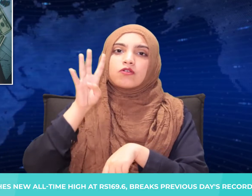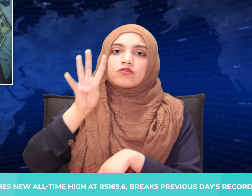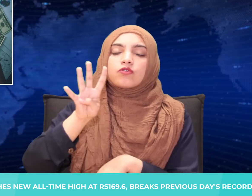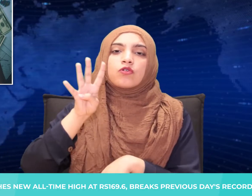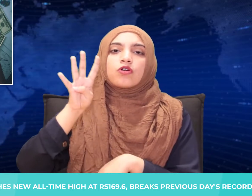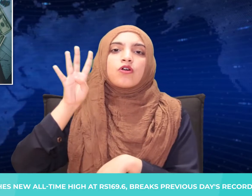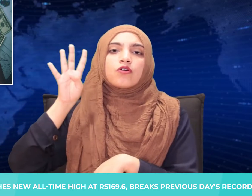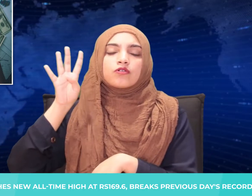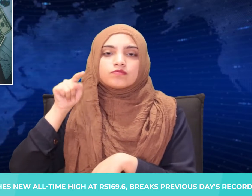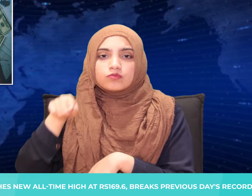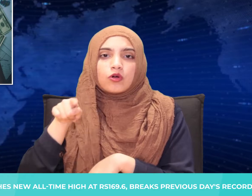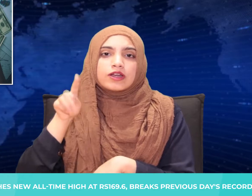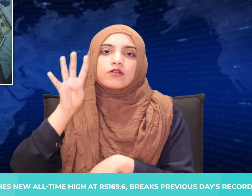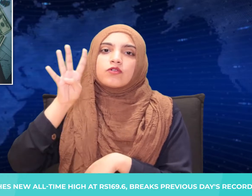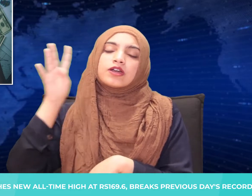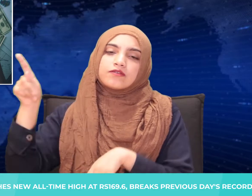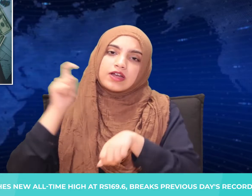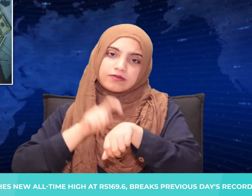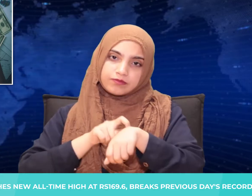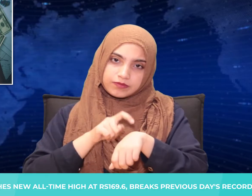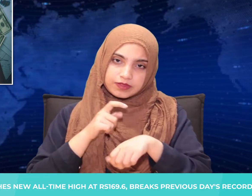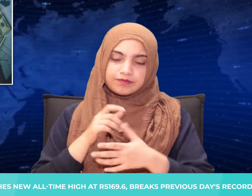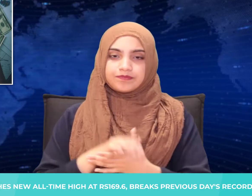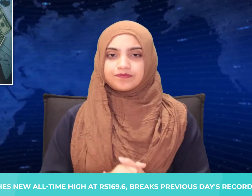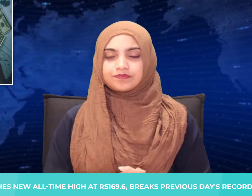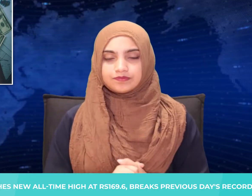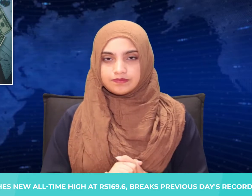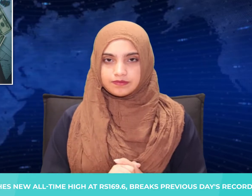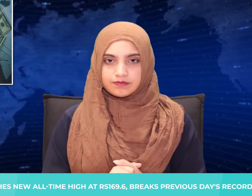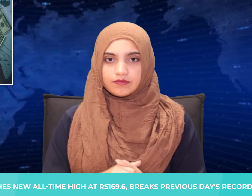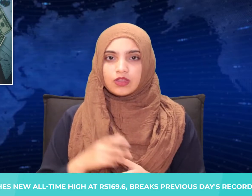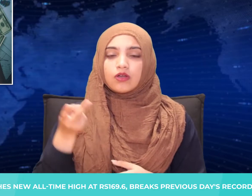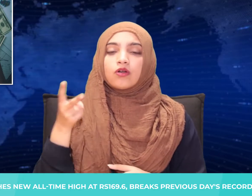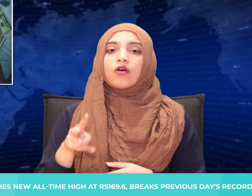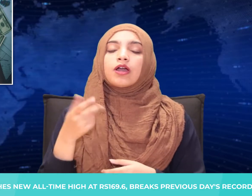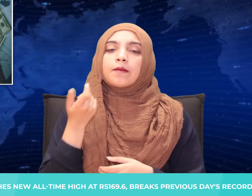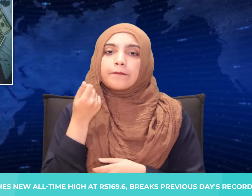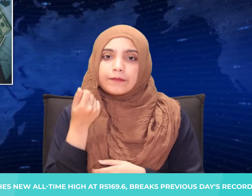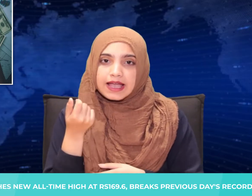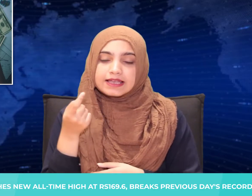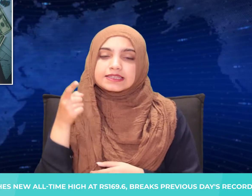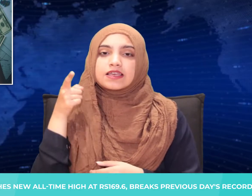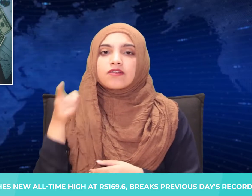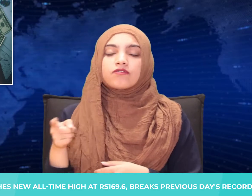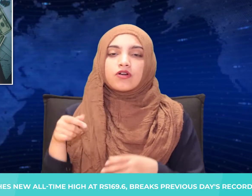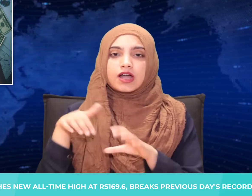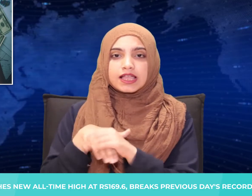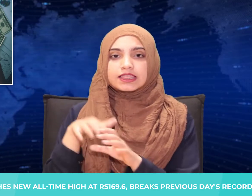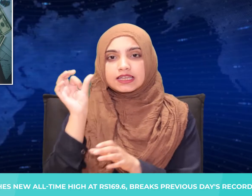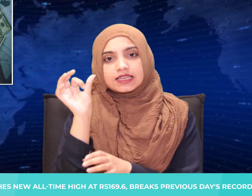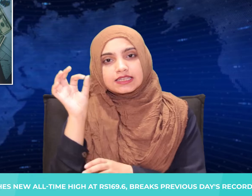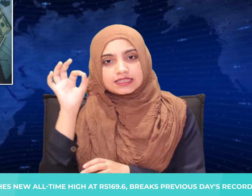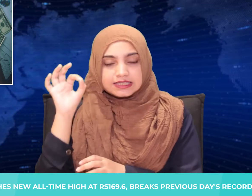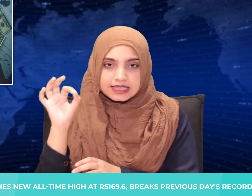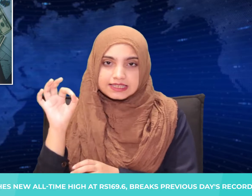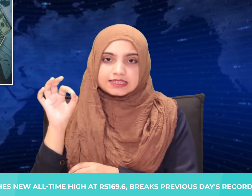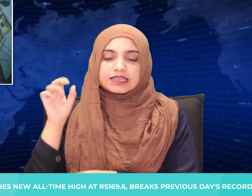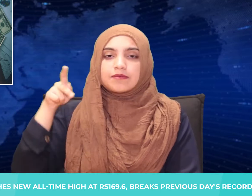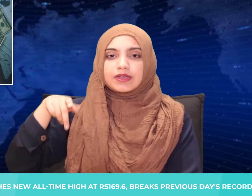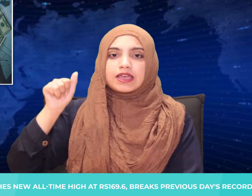Tuesday. The rupee recovered by 60 paisa against the dollar in the interbank market to close